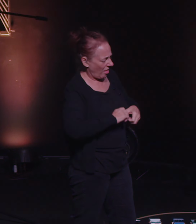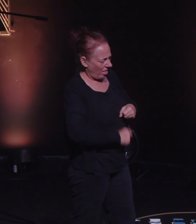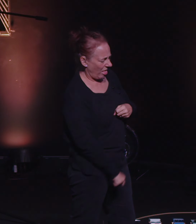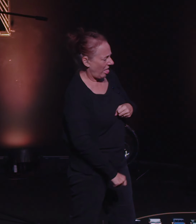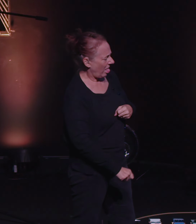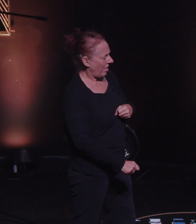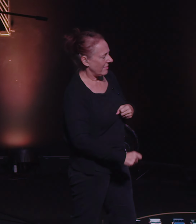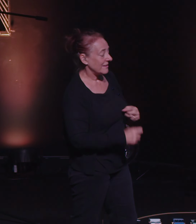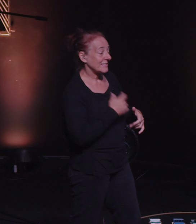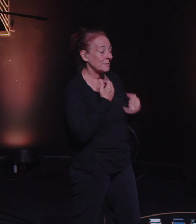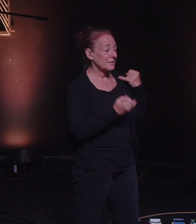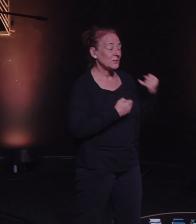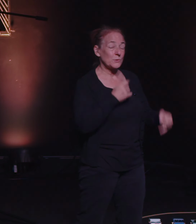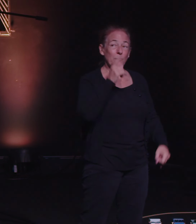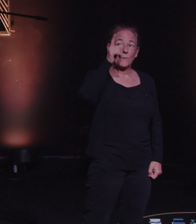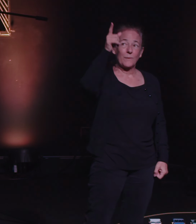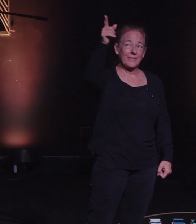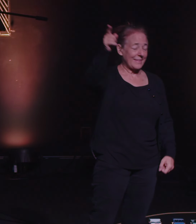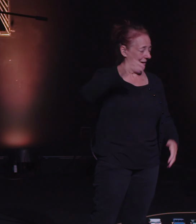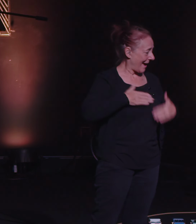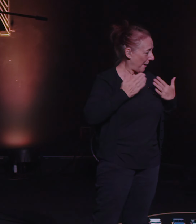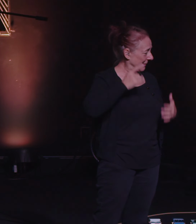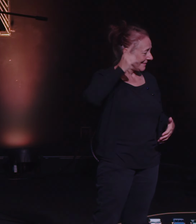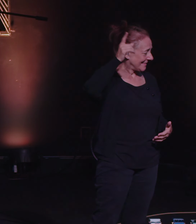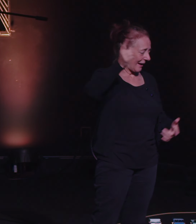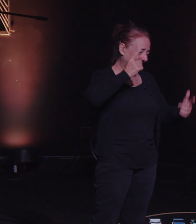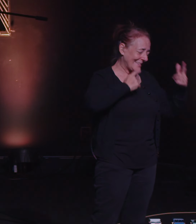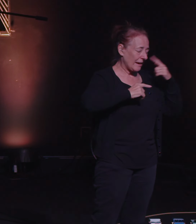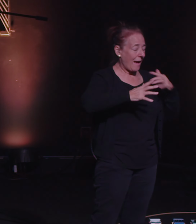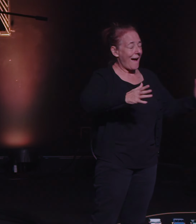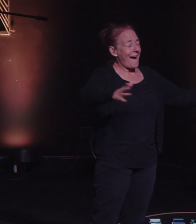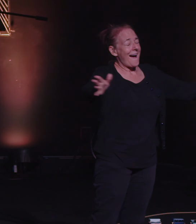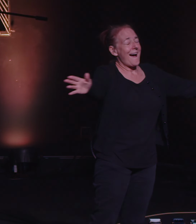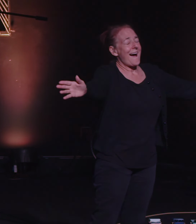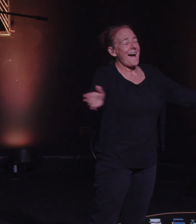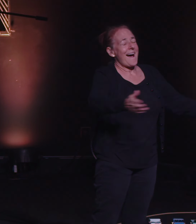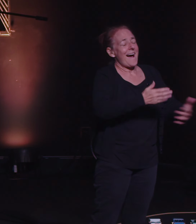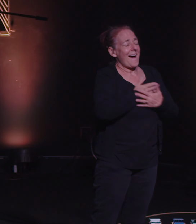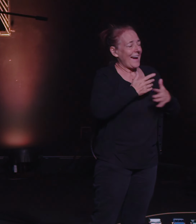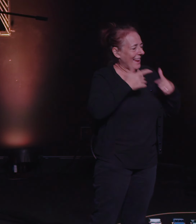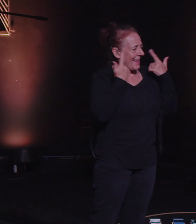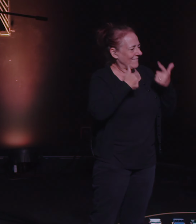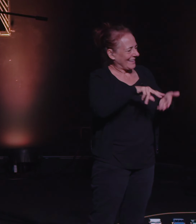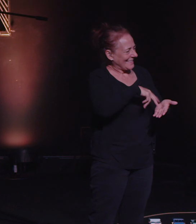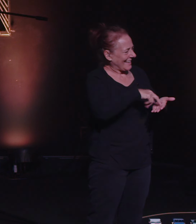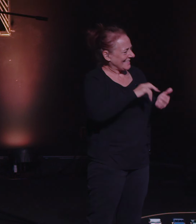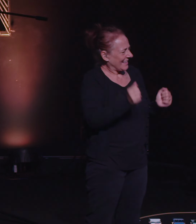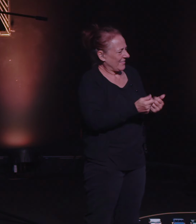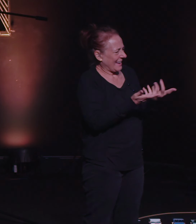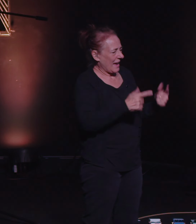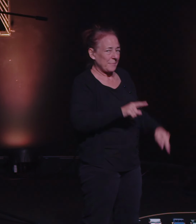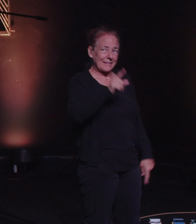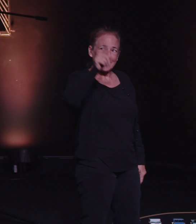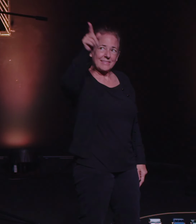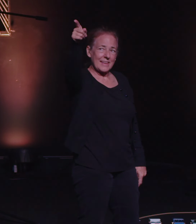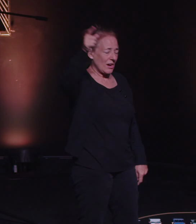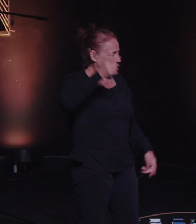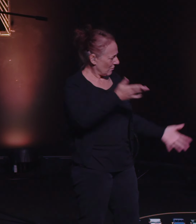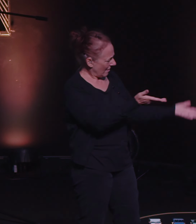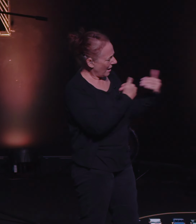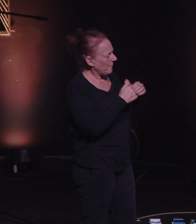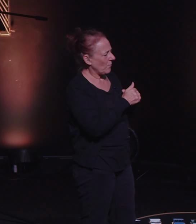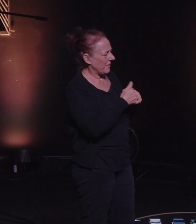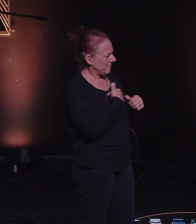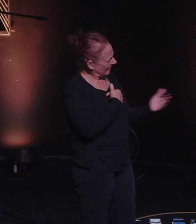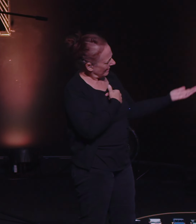division. There's going to be joy and happiness and tears of joy, and people are going to be laughing and dancing, and all these things are going to happen, and I want you to be there with